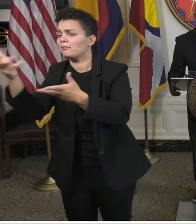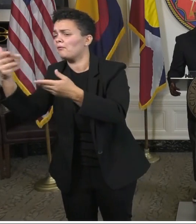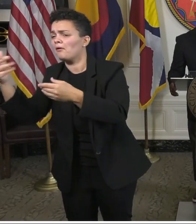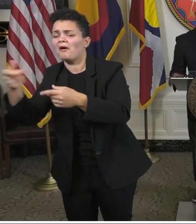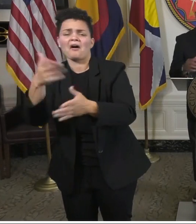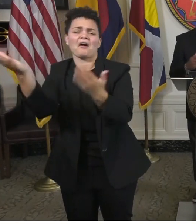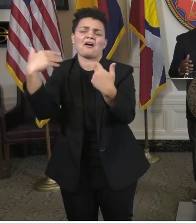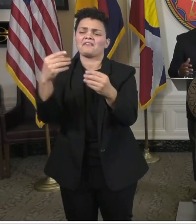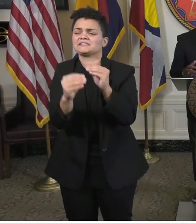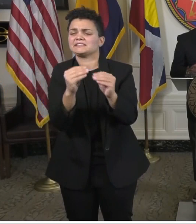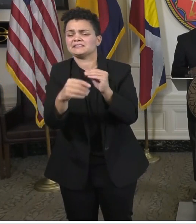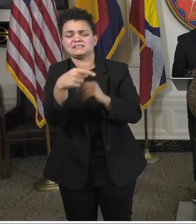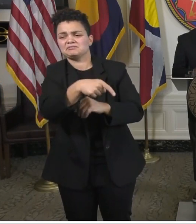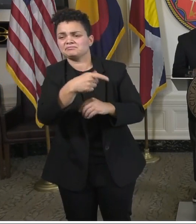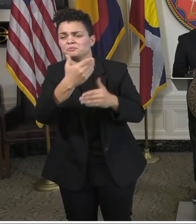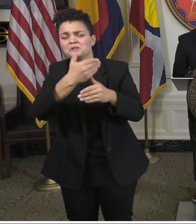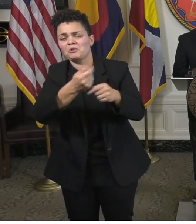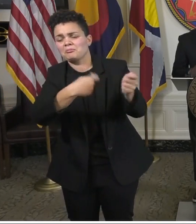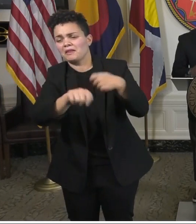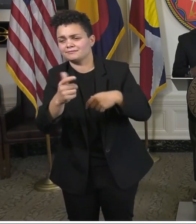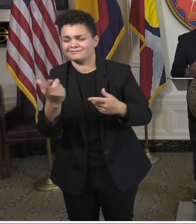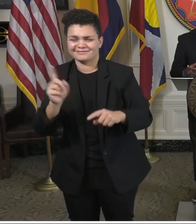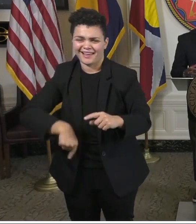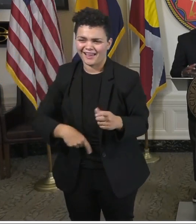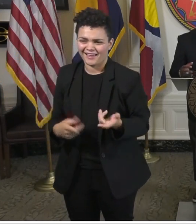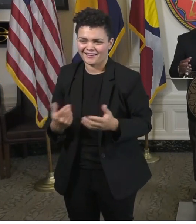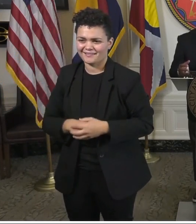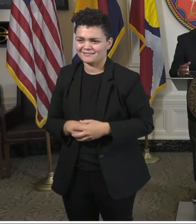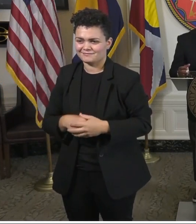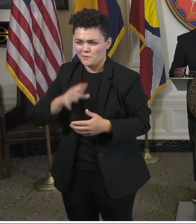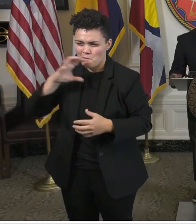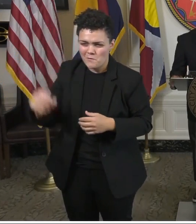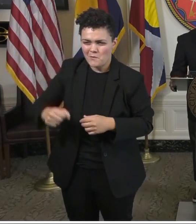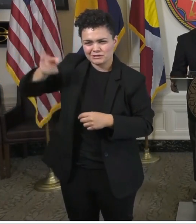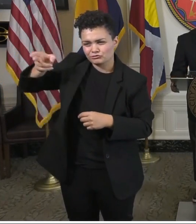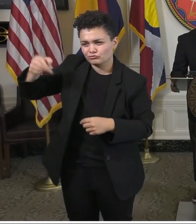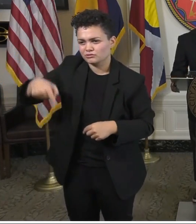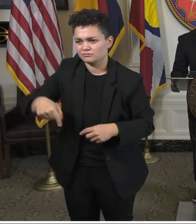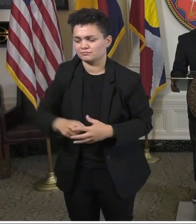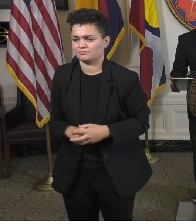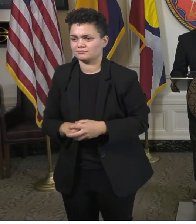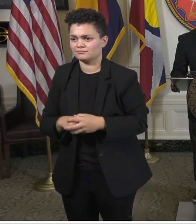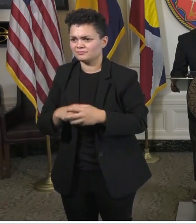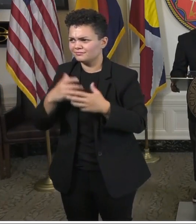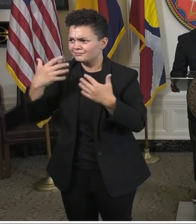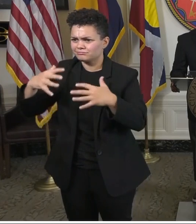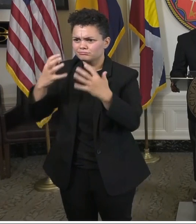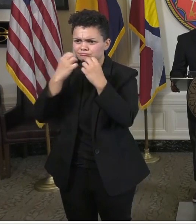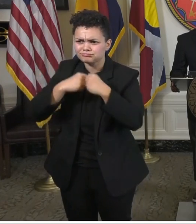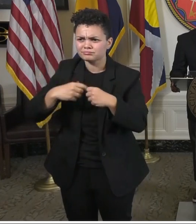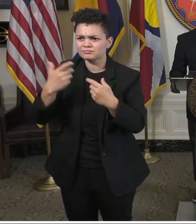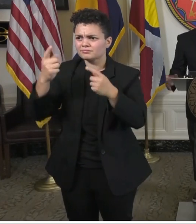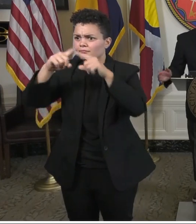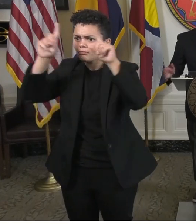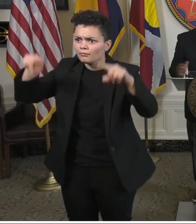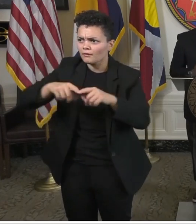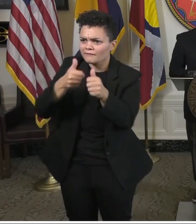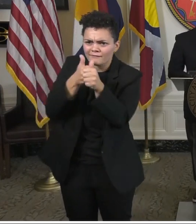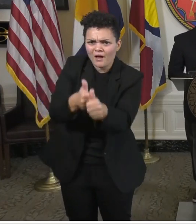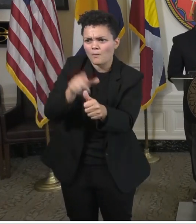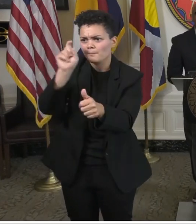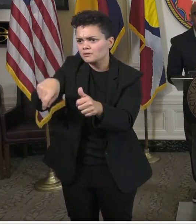windows. There's a lot of work, you know, that we have to, and a lot of policies and rules that we have to comply with in replacing these windows. These are not